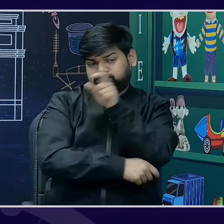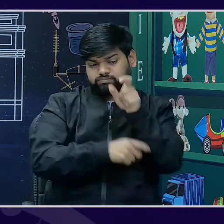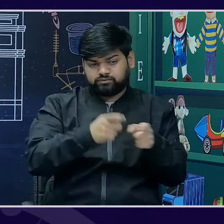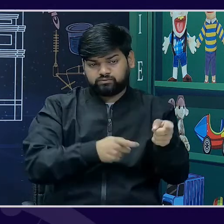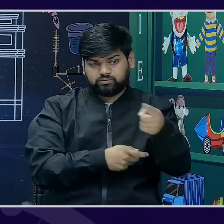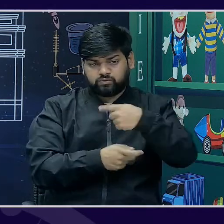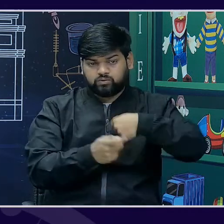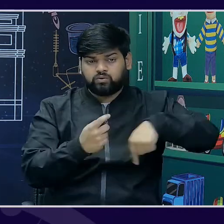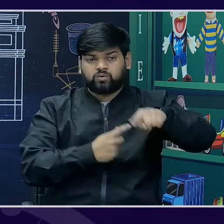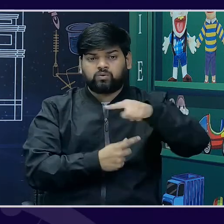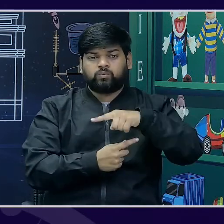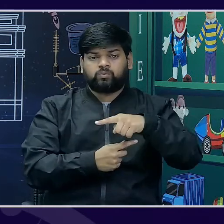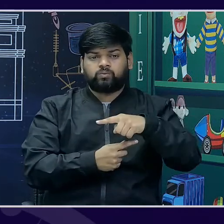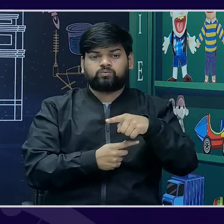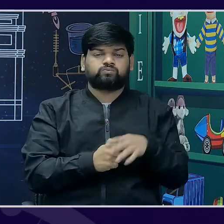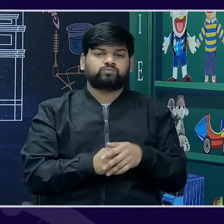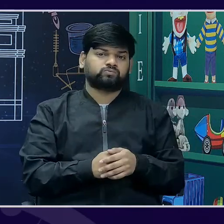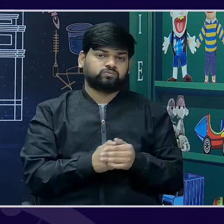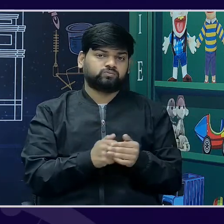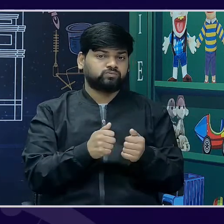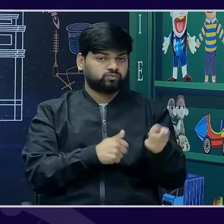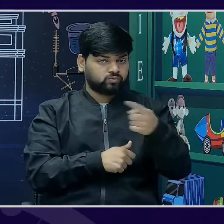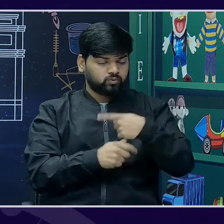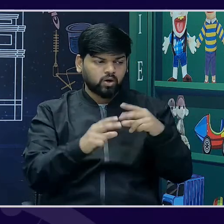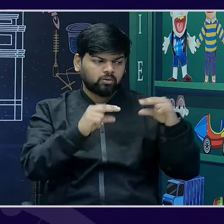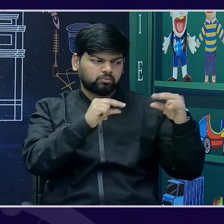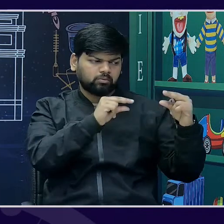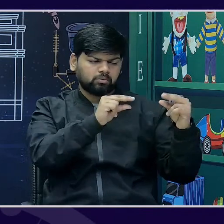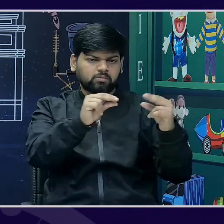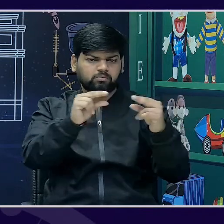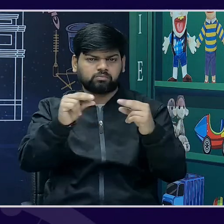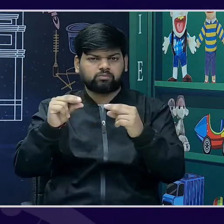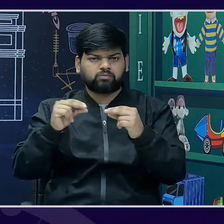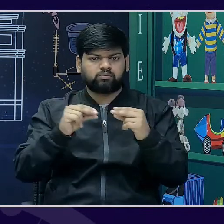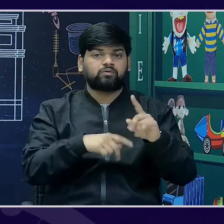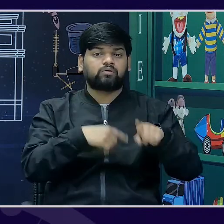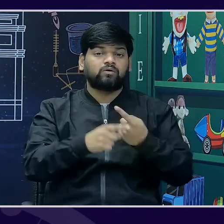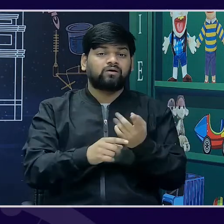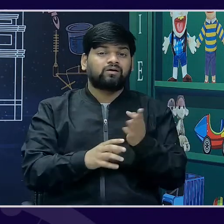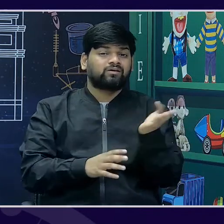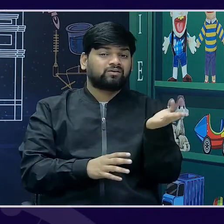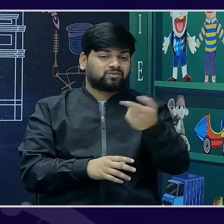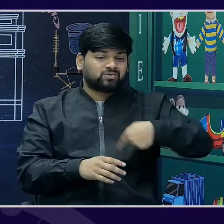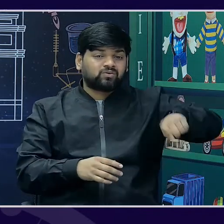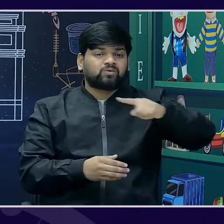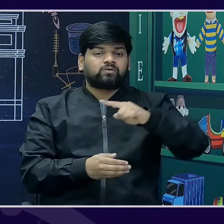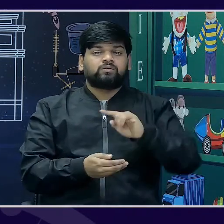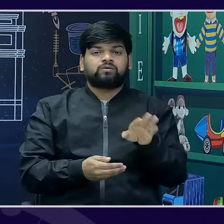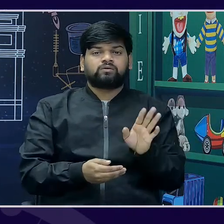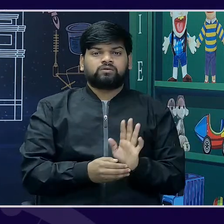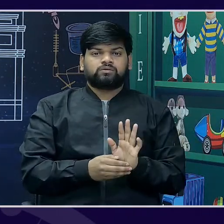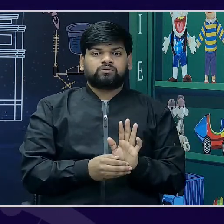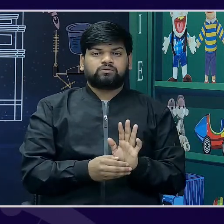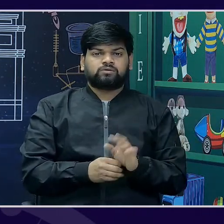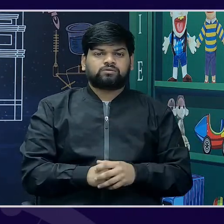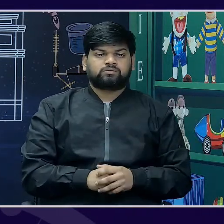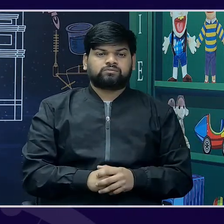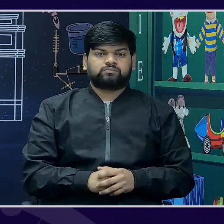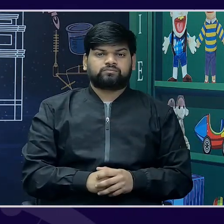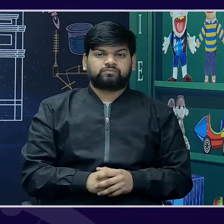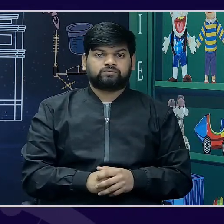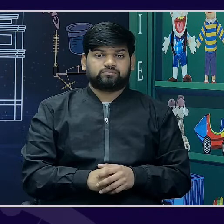if everything goes good, we have cochlear implanted children who have done their civil